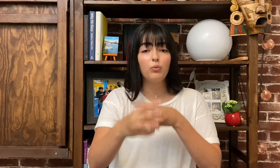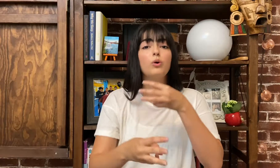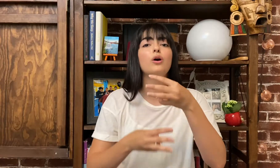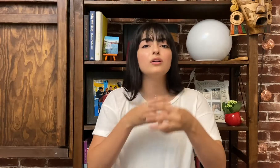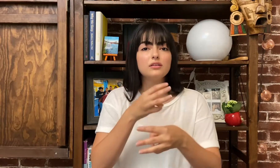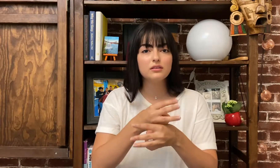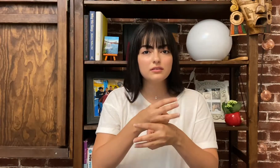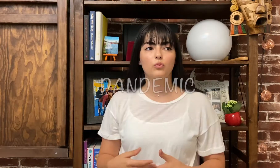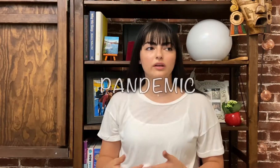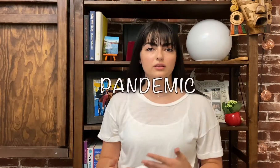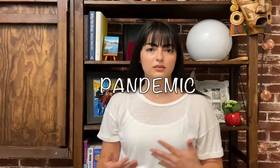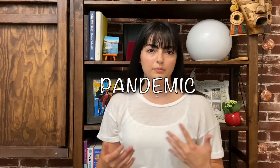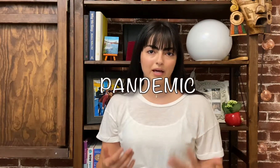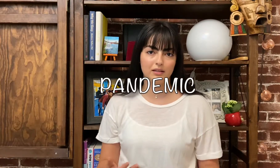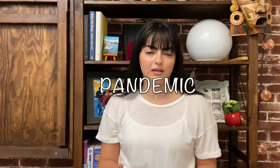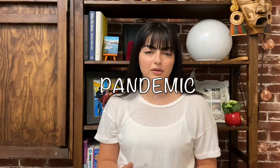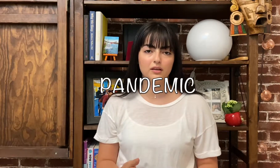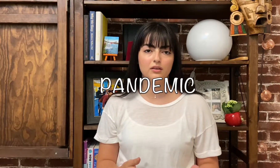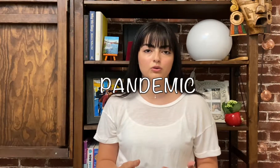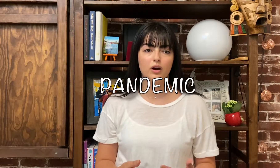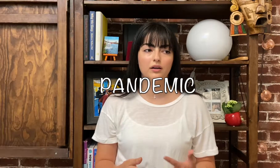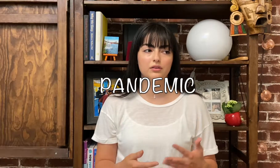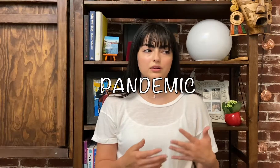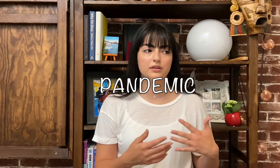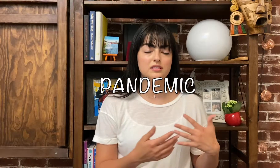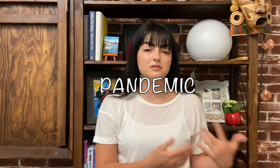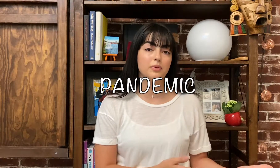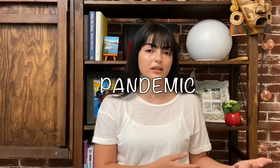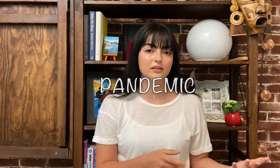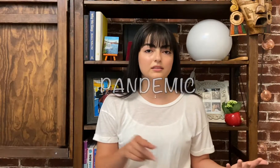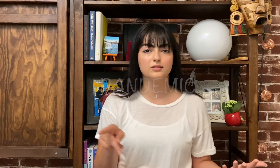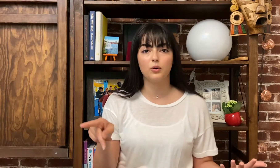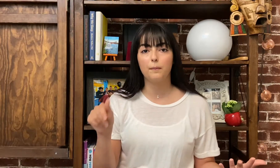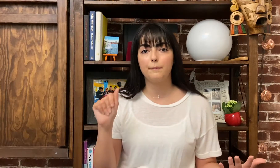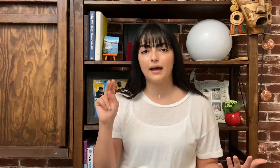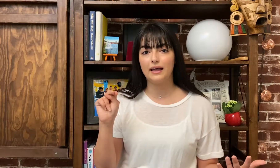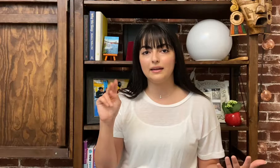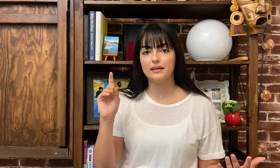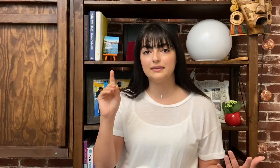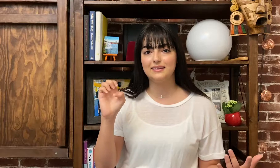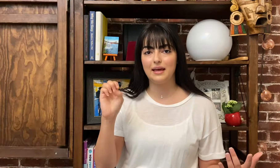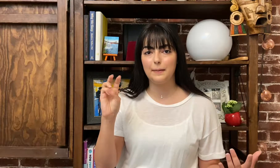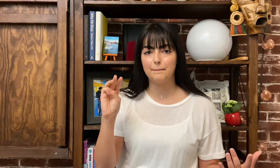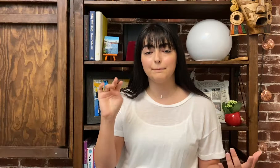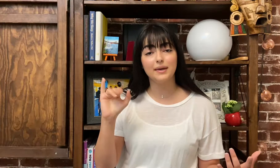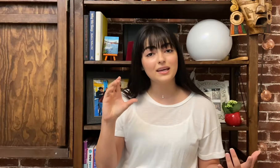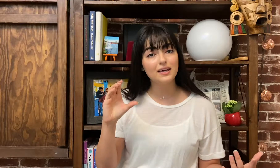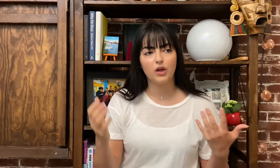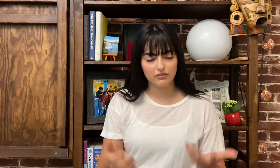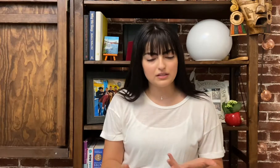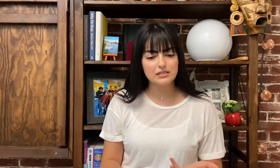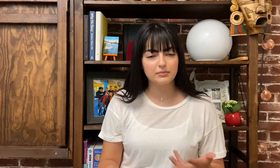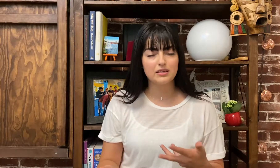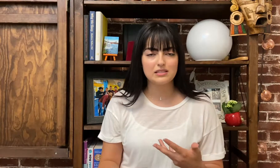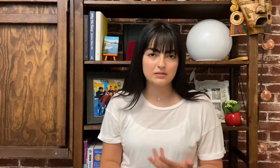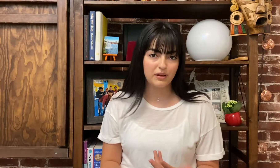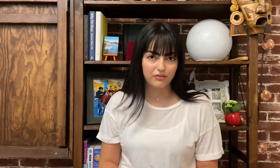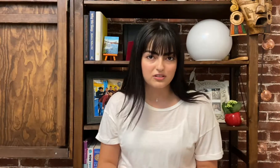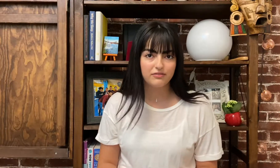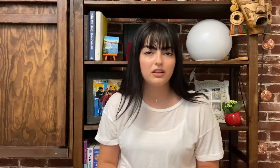World. With pandemic, you either spell it, so pandemic. Obviously, because this is my first video,